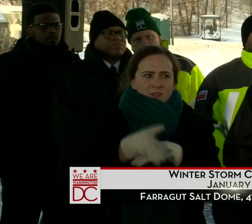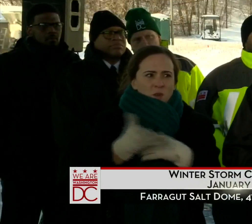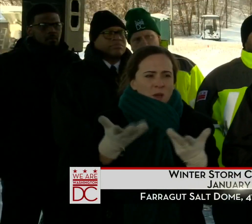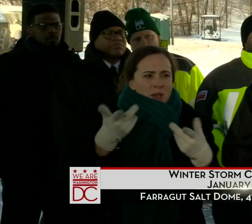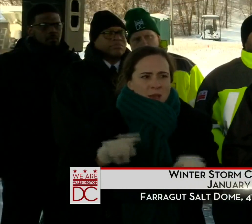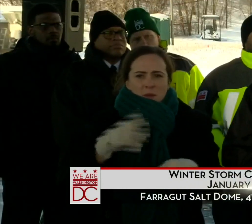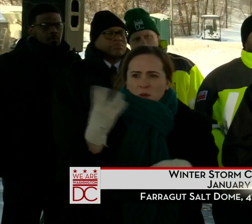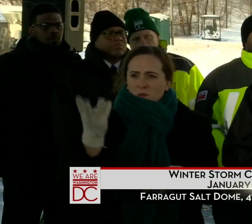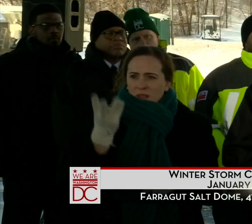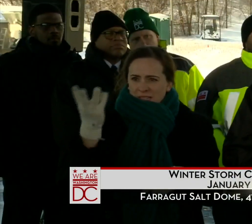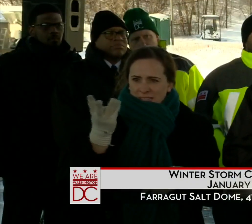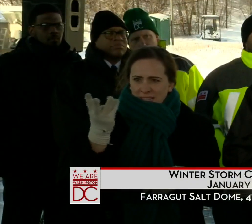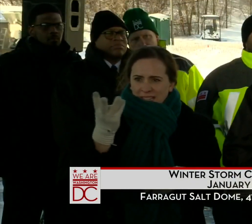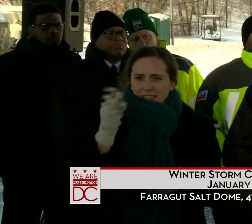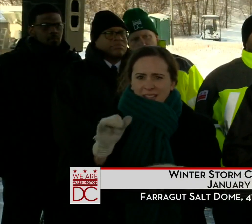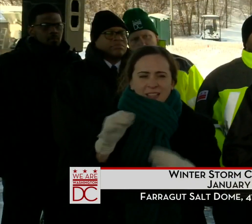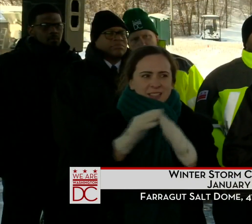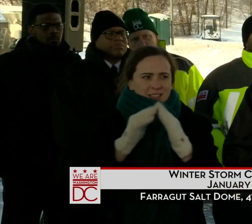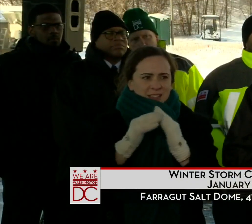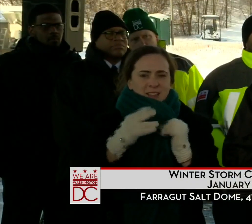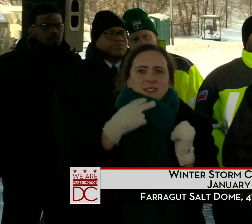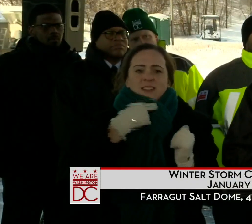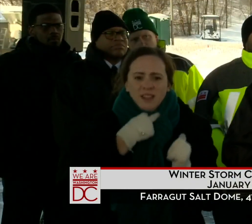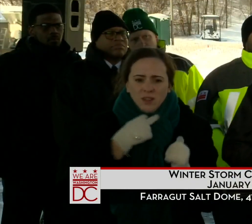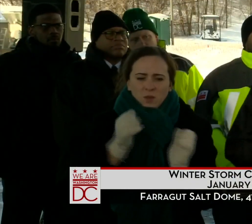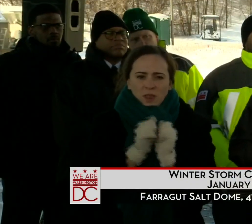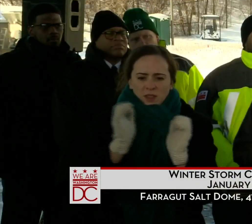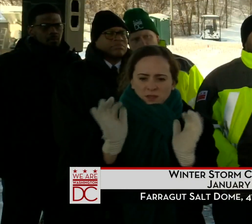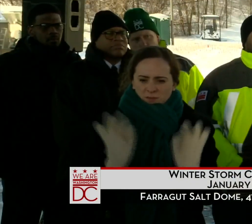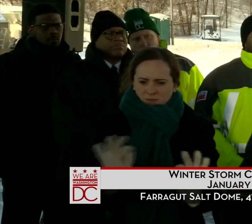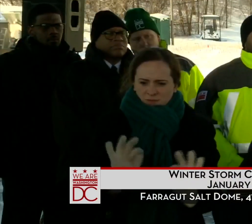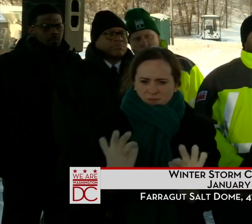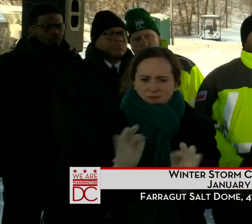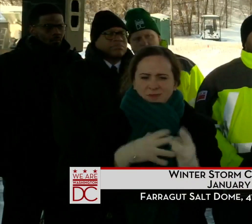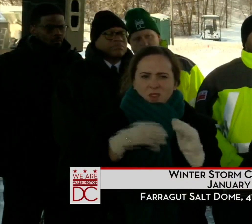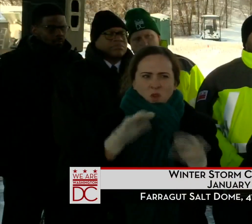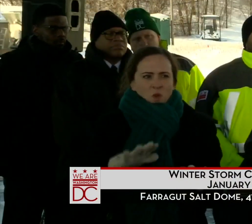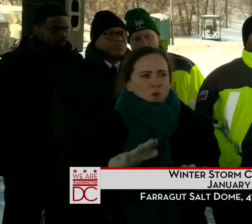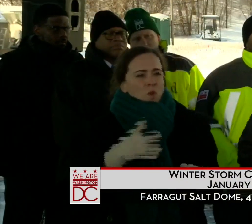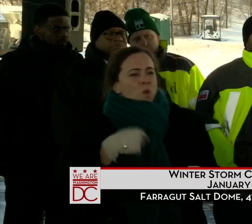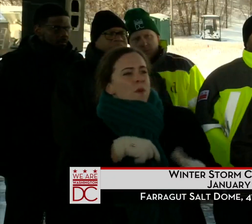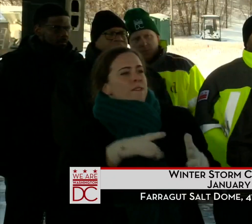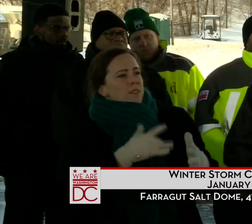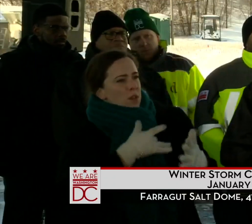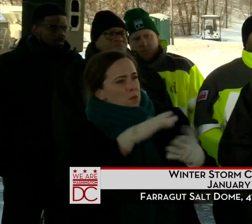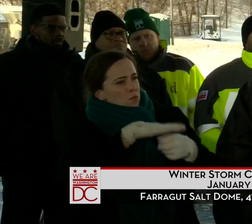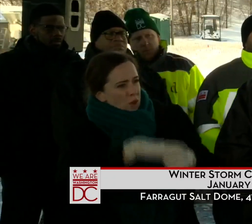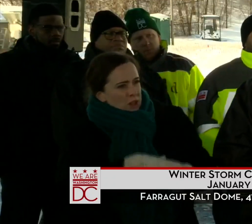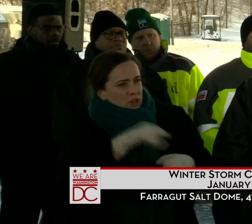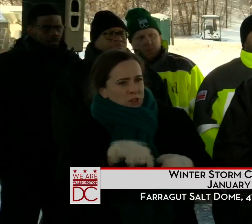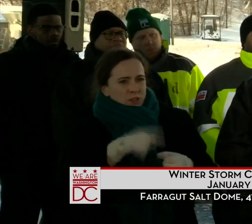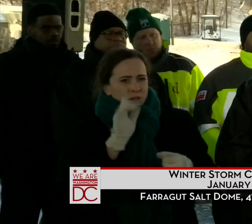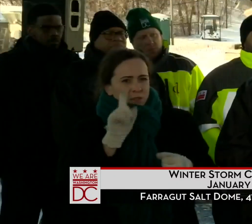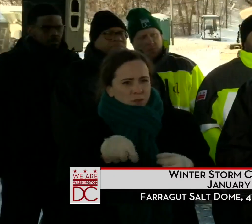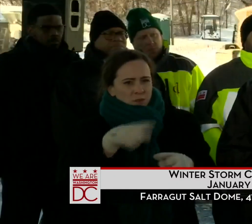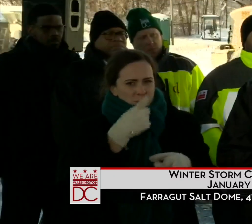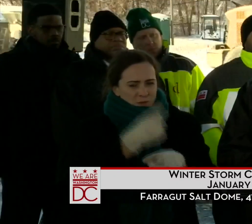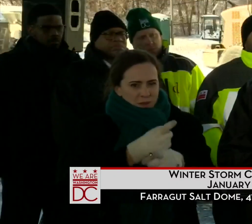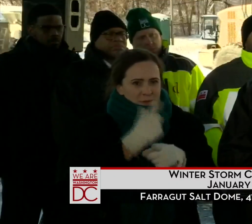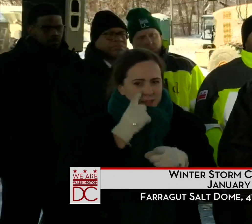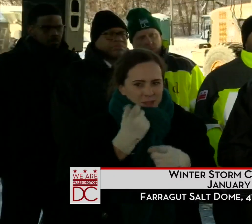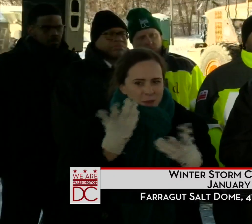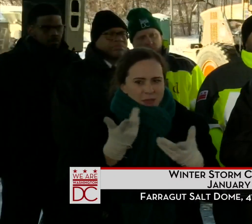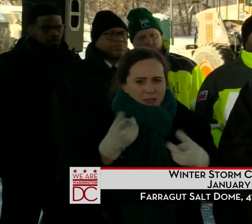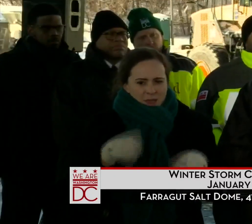Wednesday when the city was gridlocked by a So the question was, do we feel pressure to get this right, given the events that